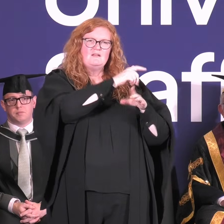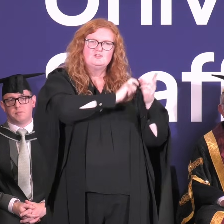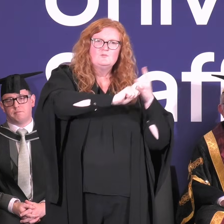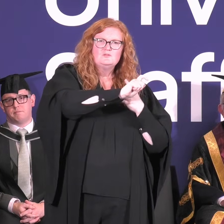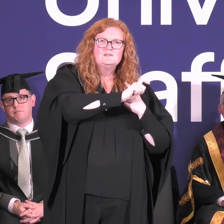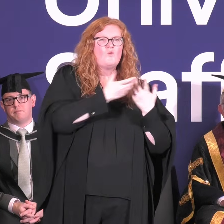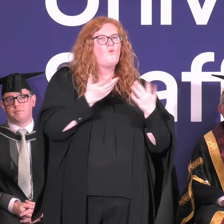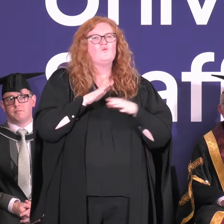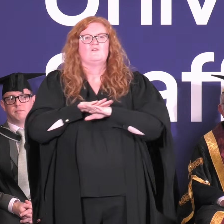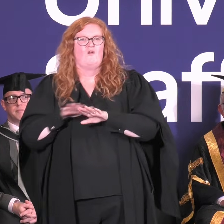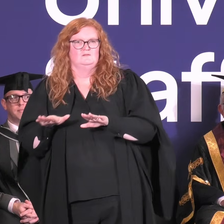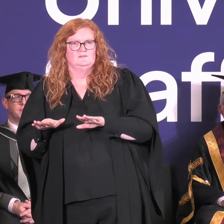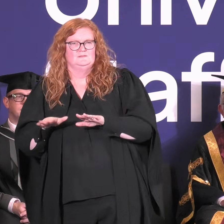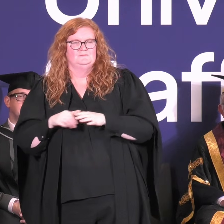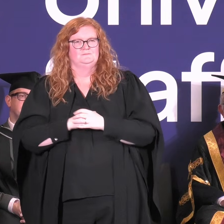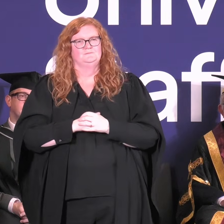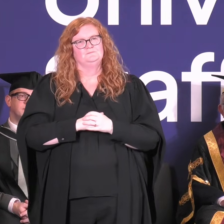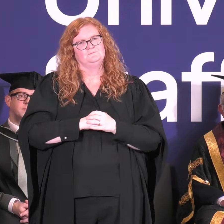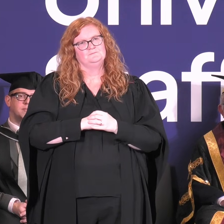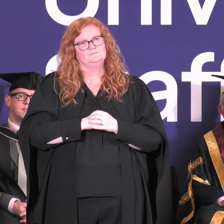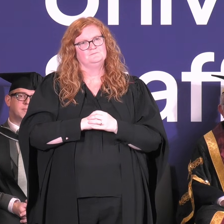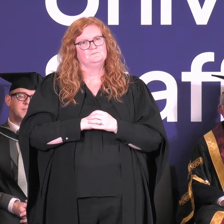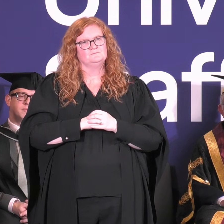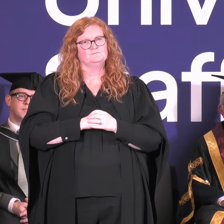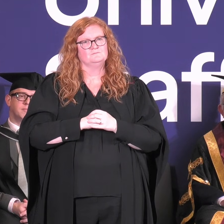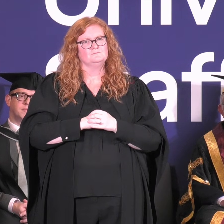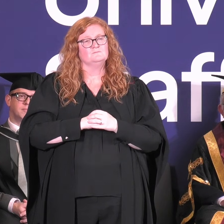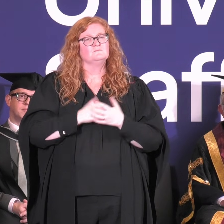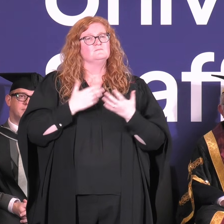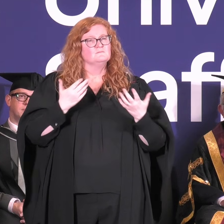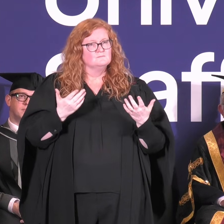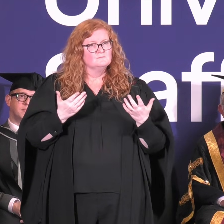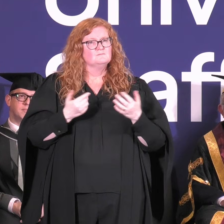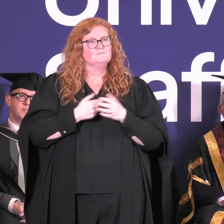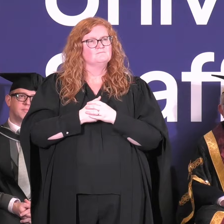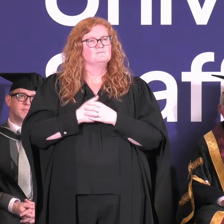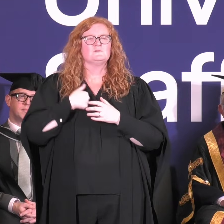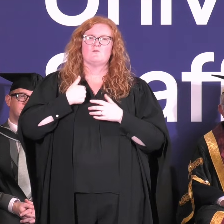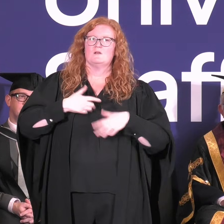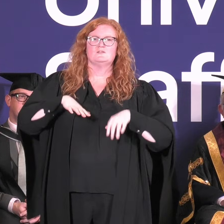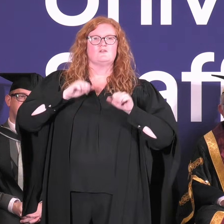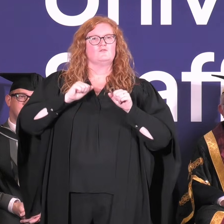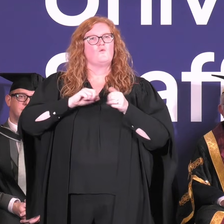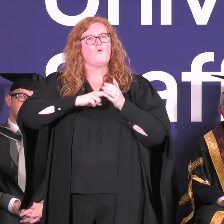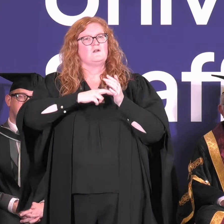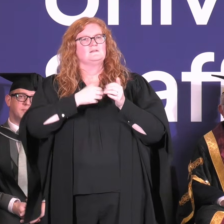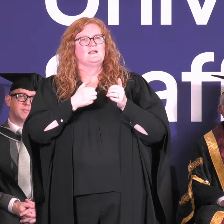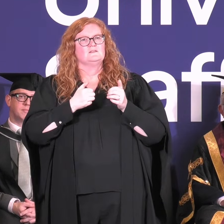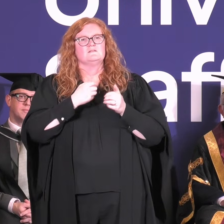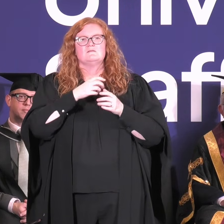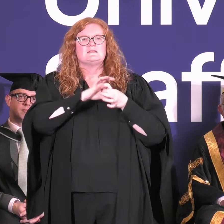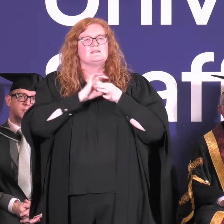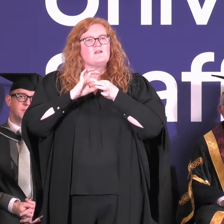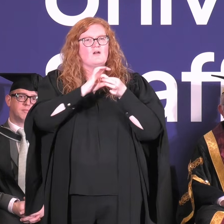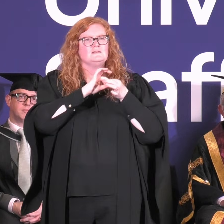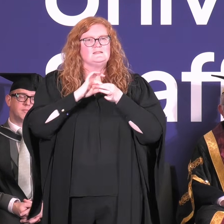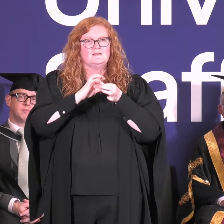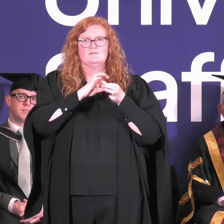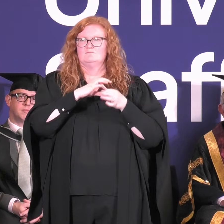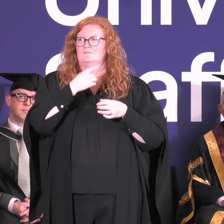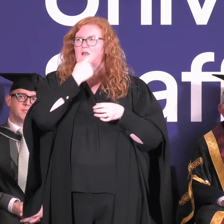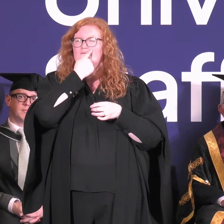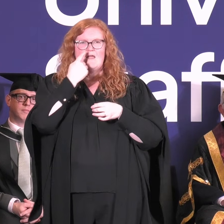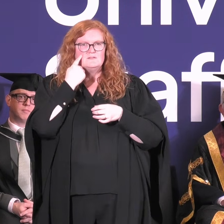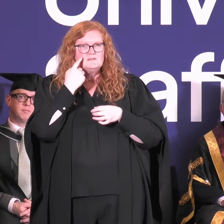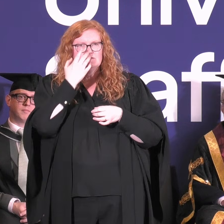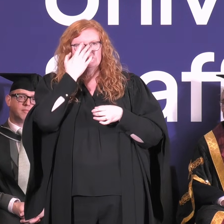it not? And so as a result of that, I started an organisation called the Society of Evidence-Based Policing that's kindly been mentioned,